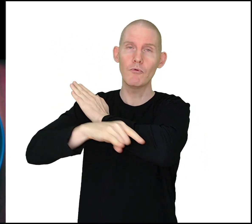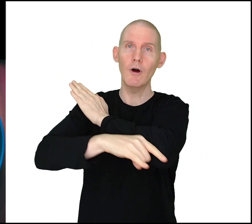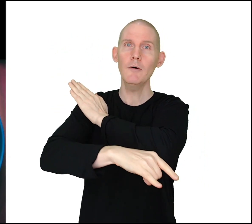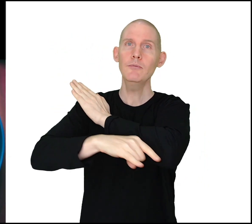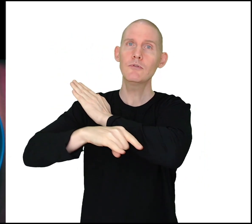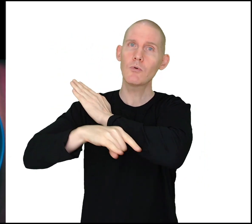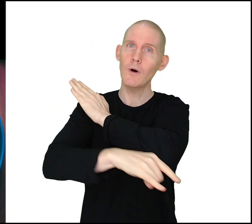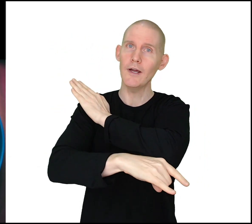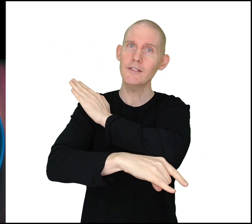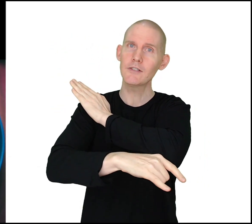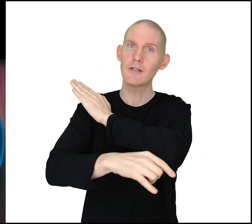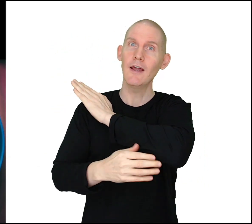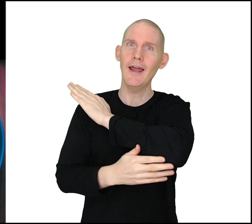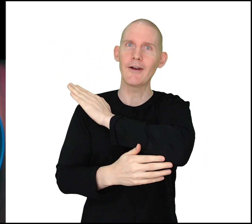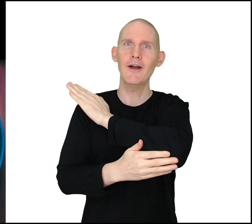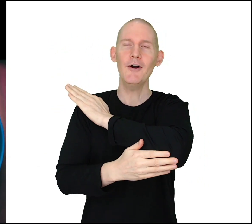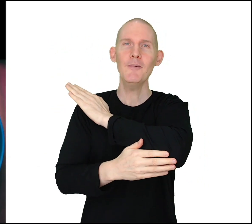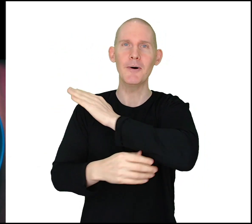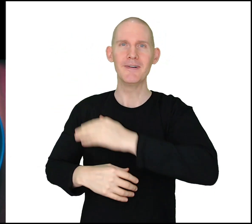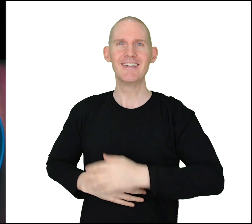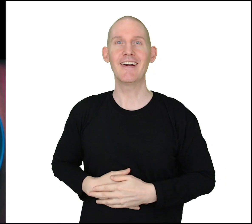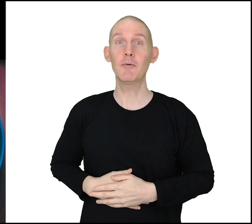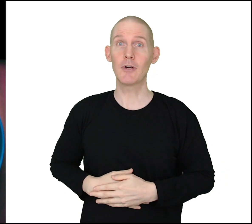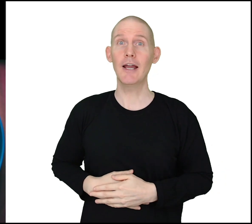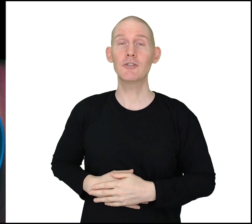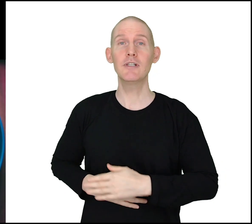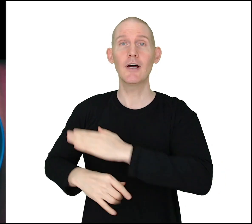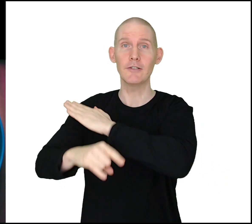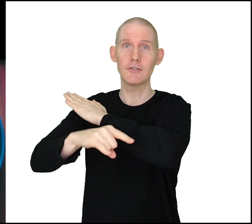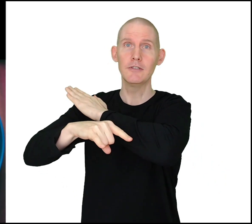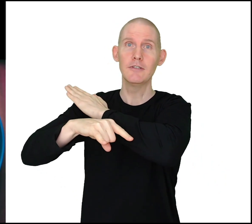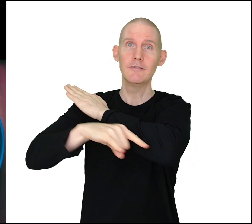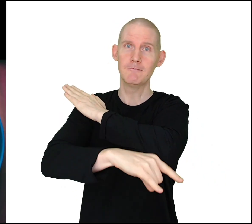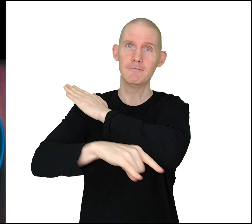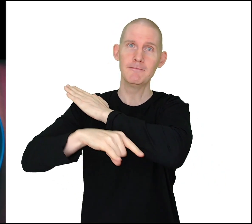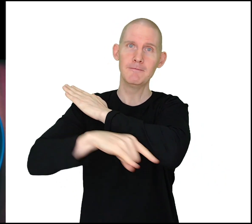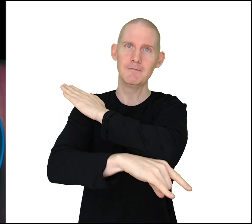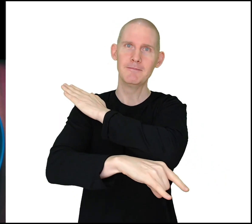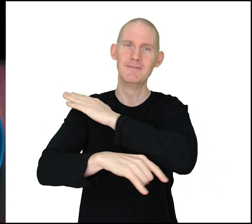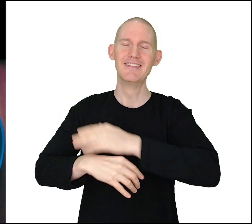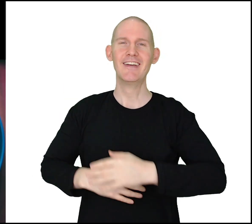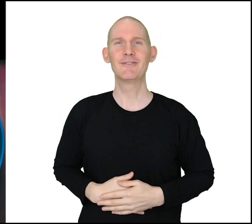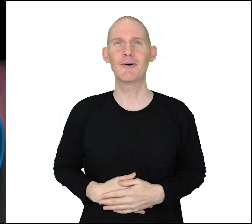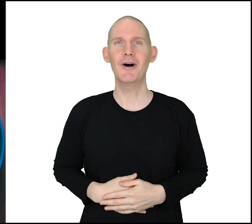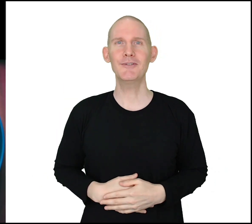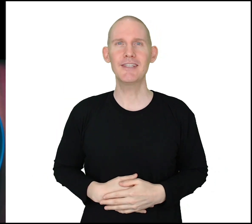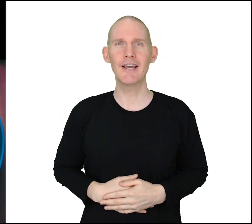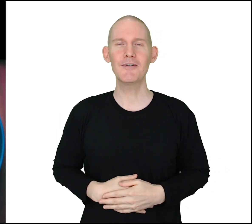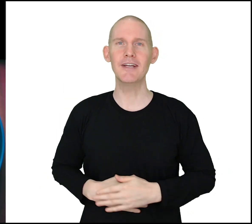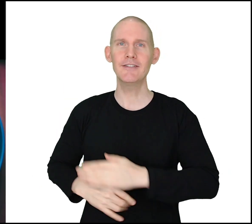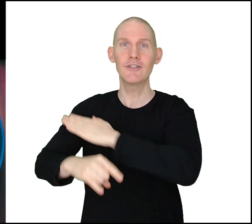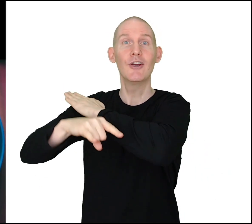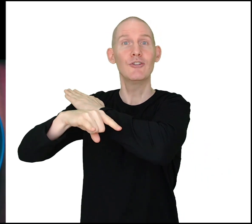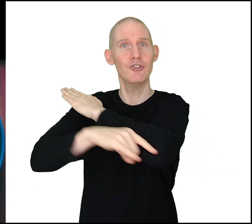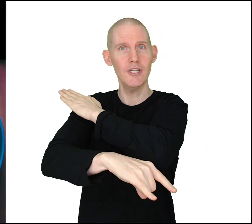rub twice at our elbow. All right, we're going to actually touch. So all together, it's cheat.